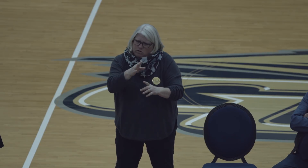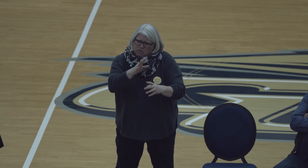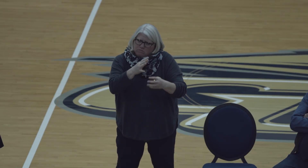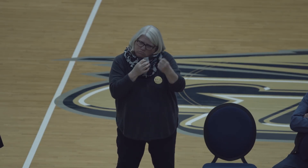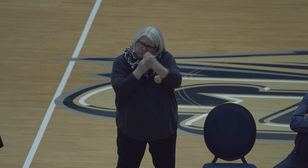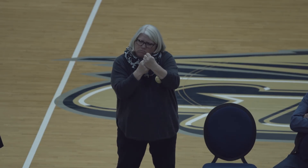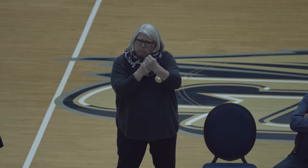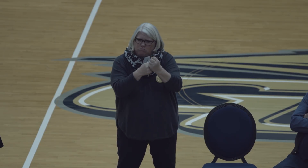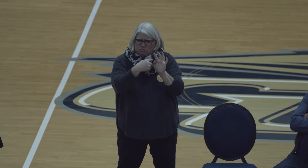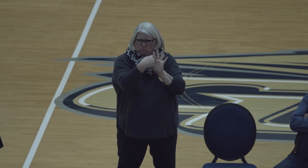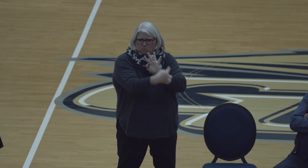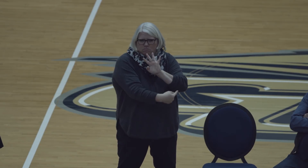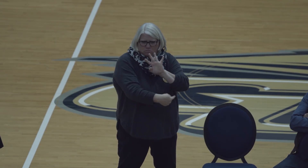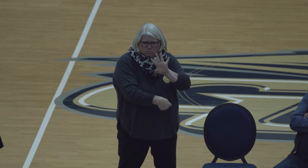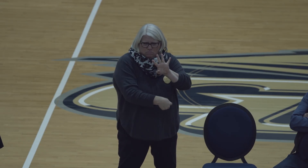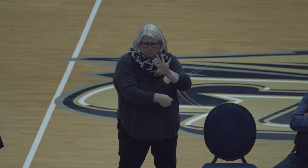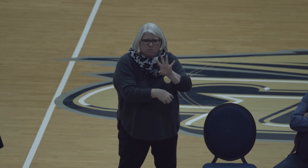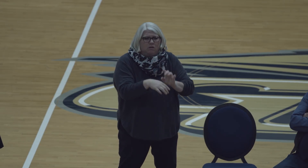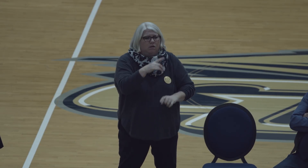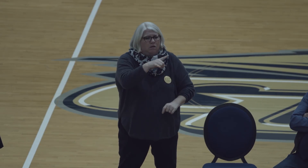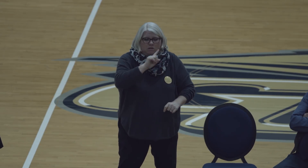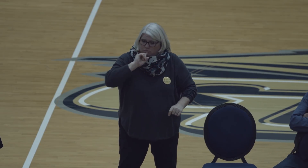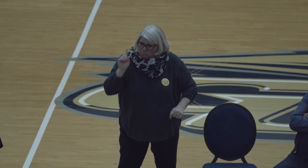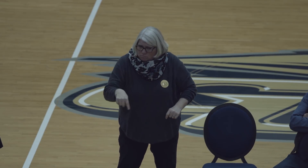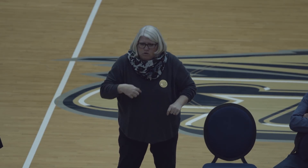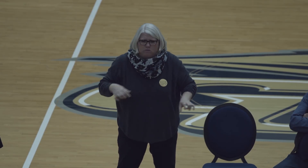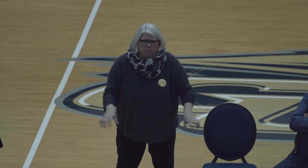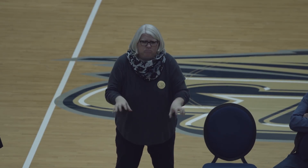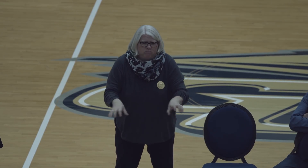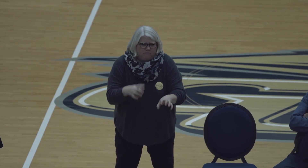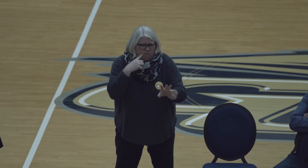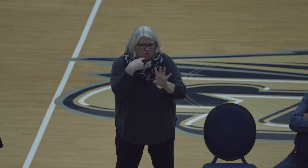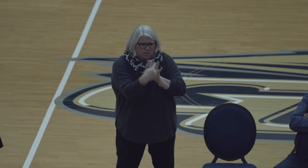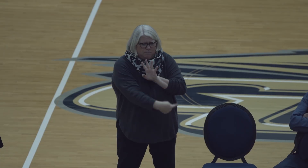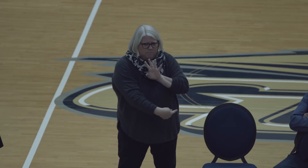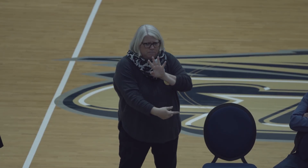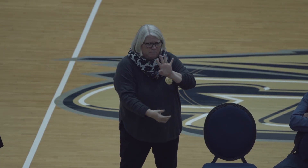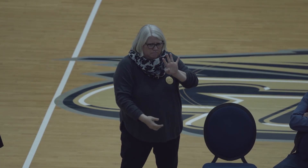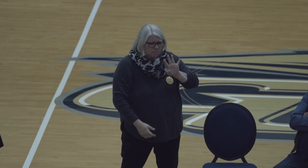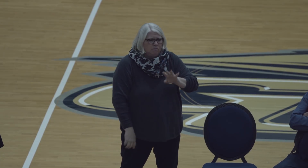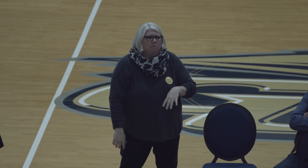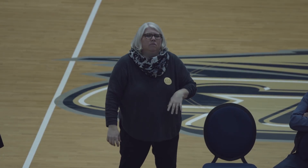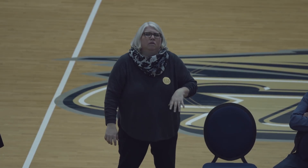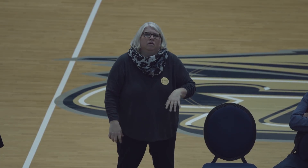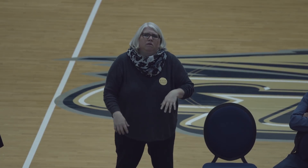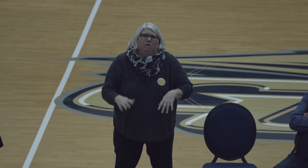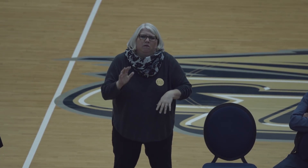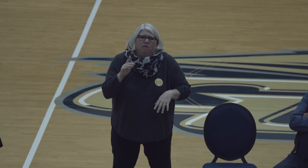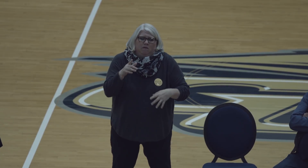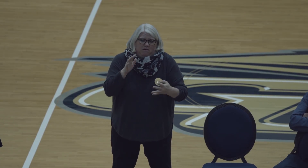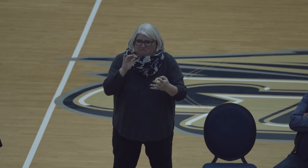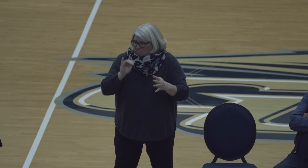given corresponding armbands, and they reported directly up that chain of command and did their work.